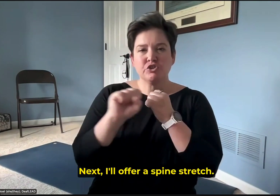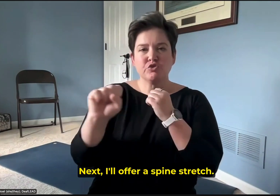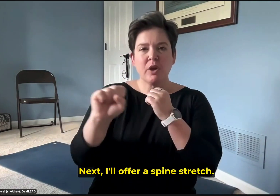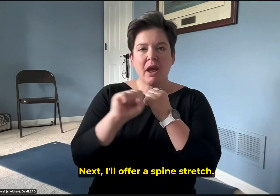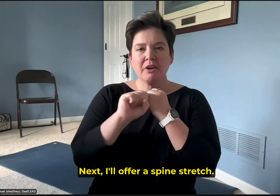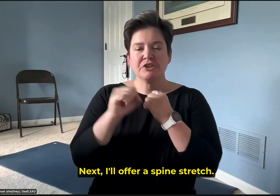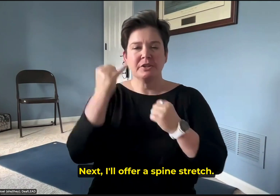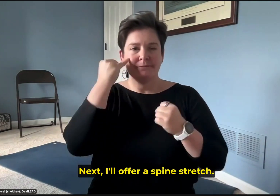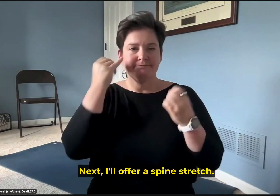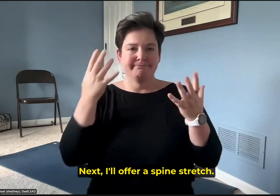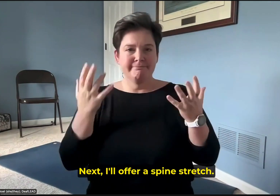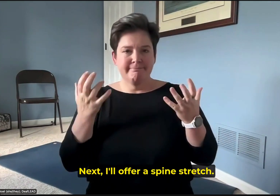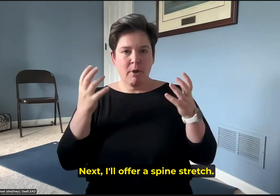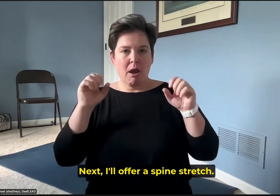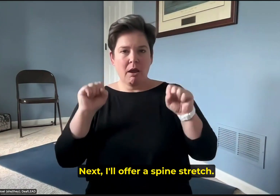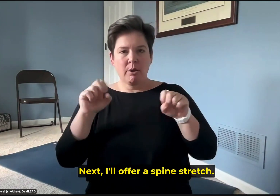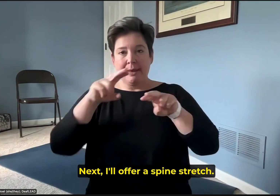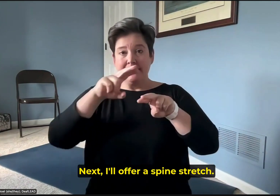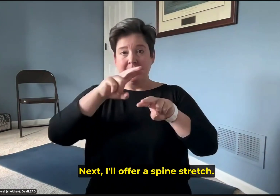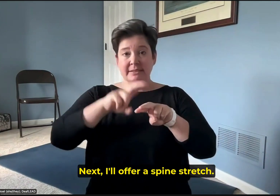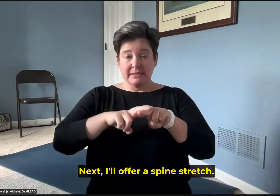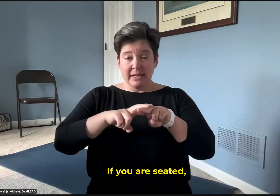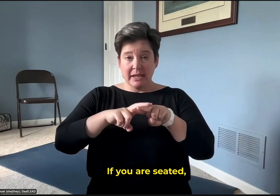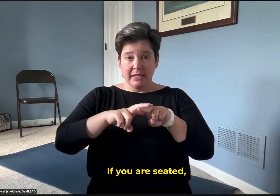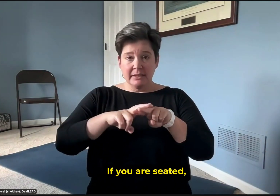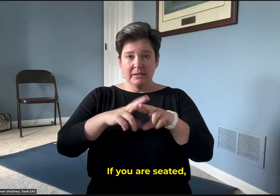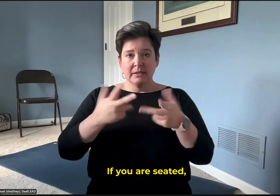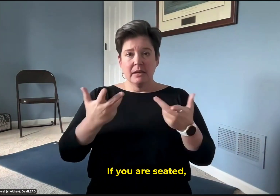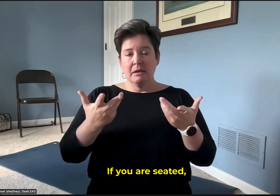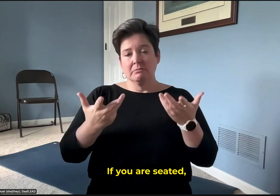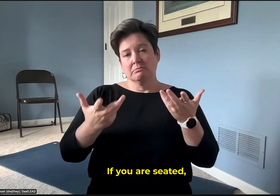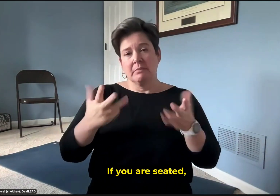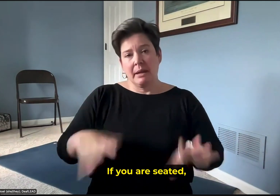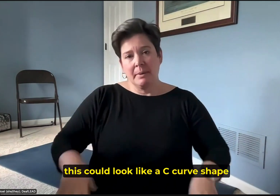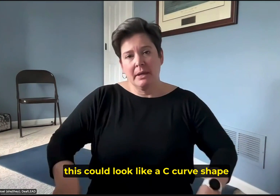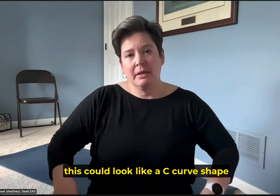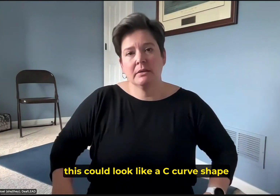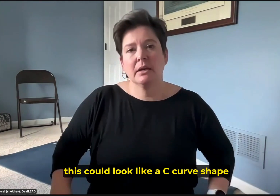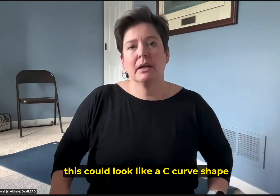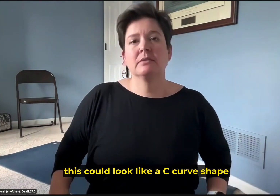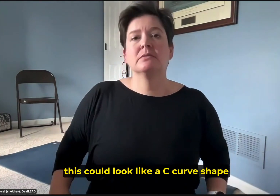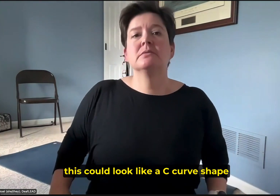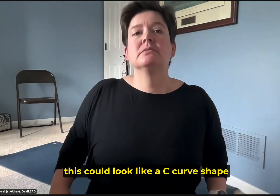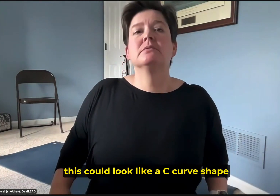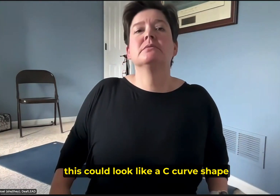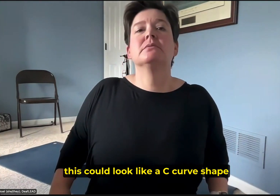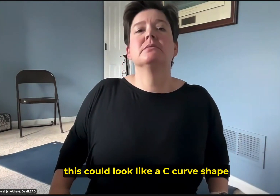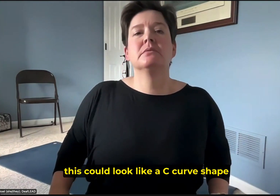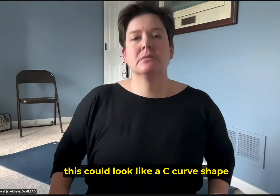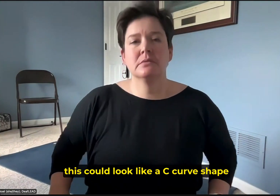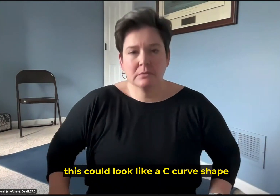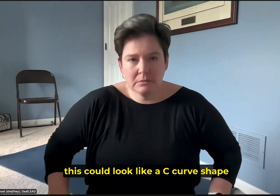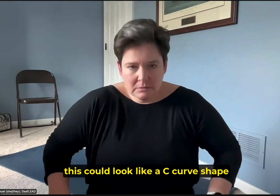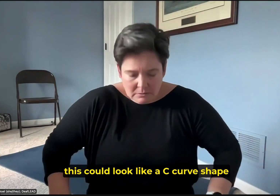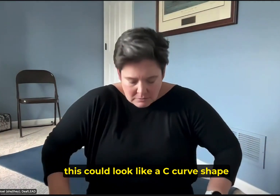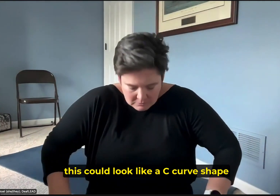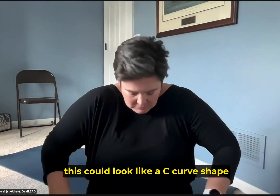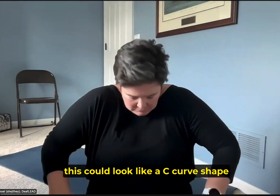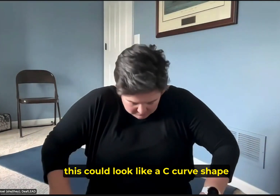Next, I'll offer a spine stretch. If you are seated, this could look like a C curve